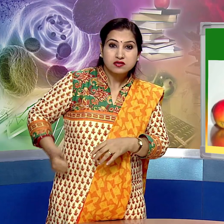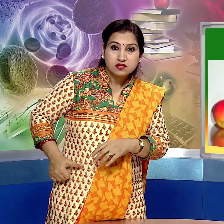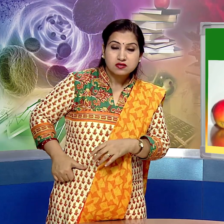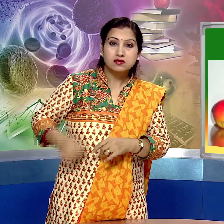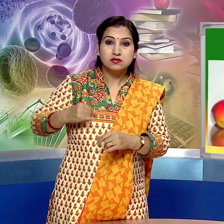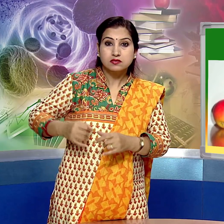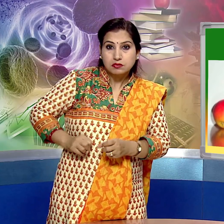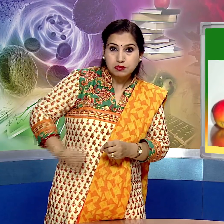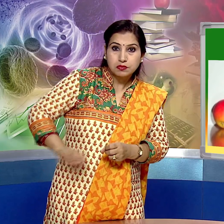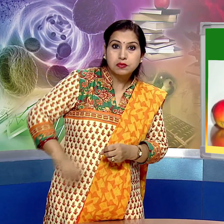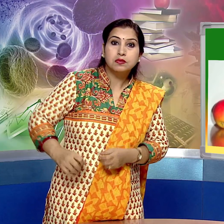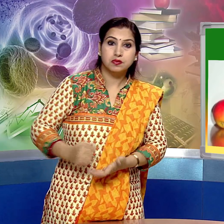waste materials.